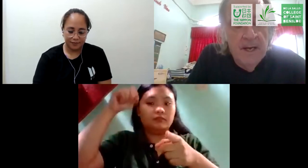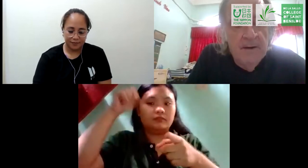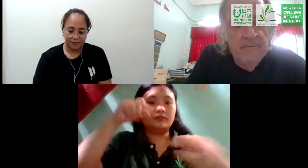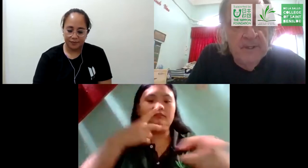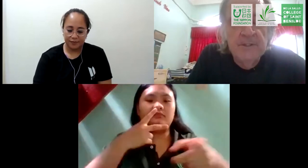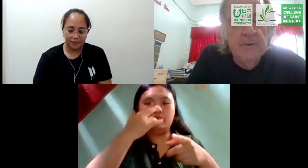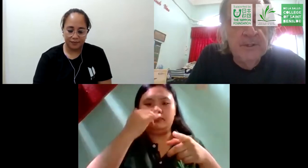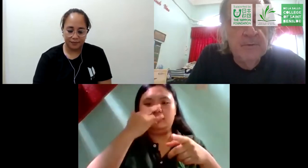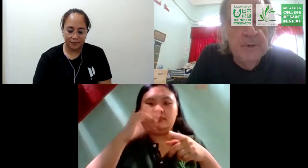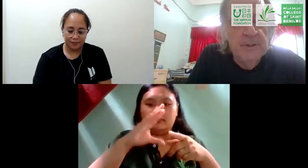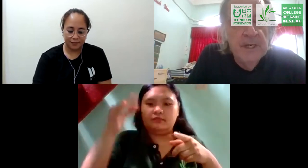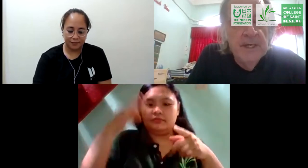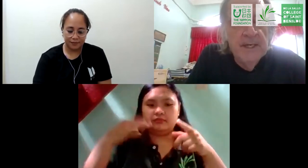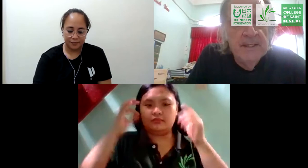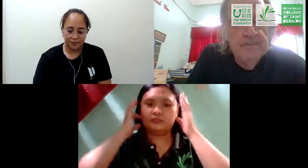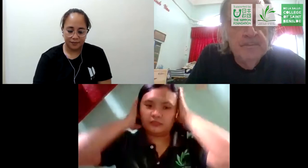of students, which